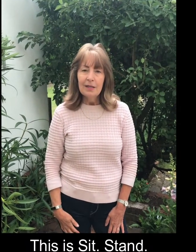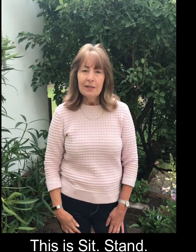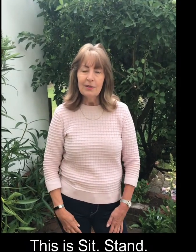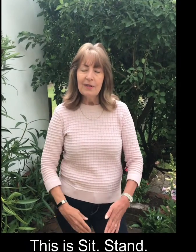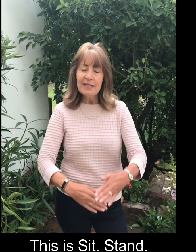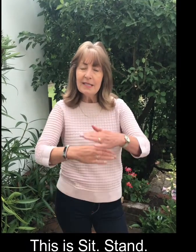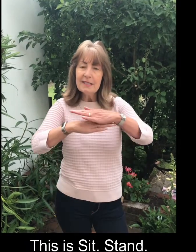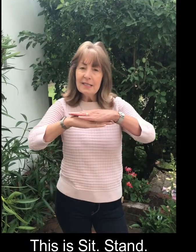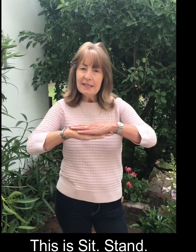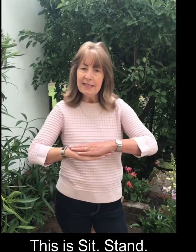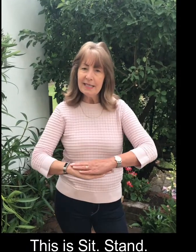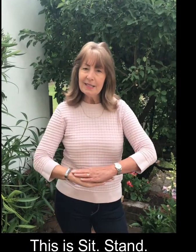So this is sit,